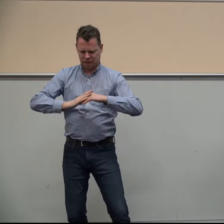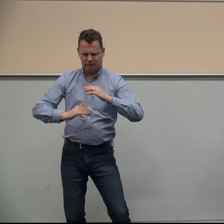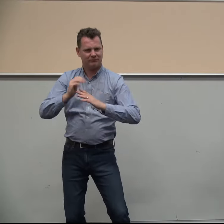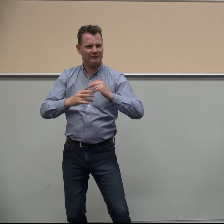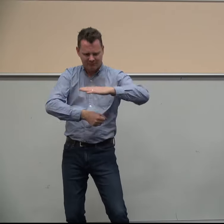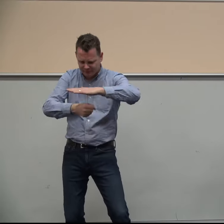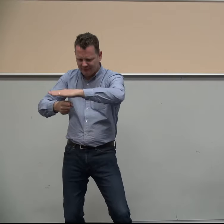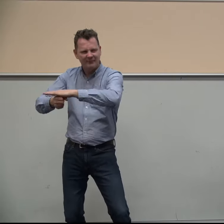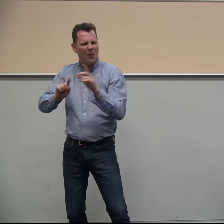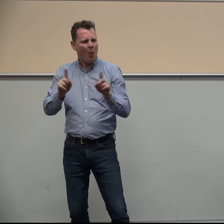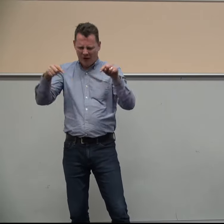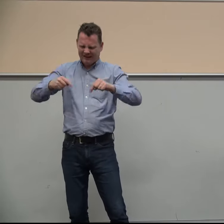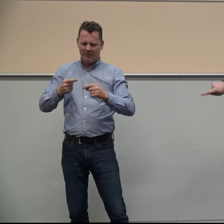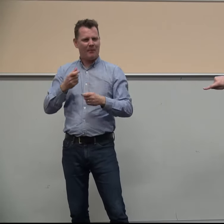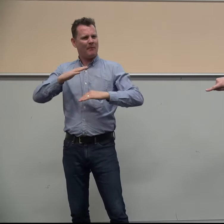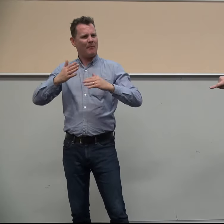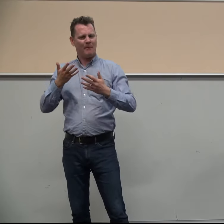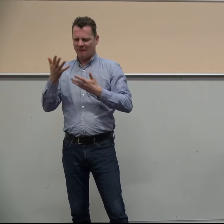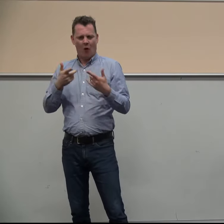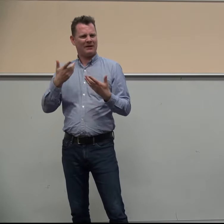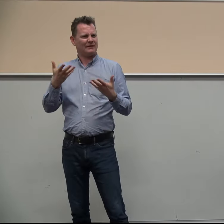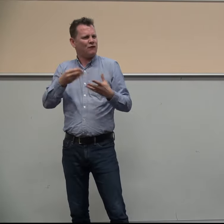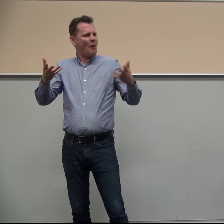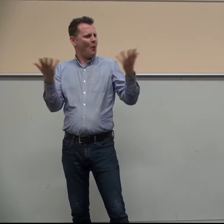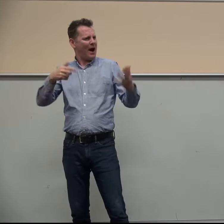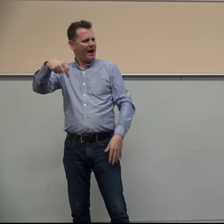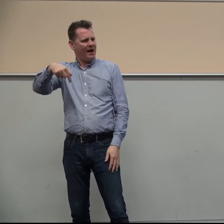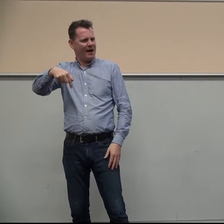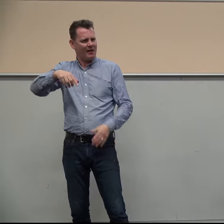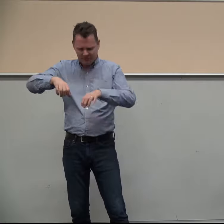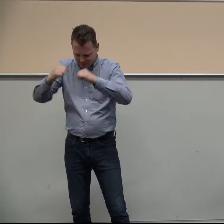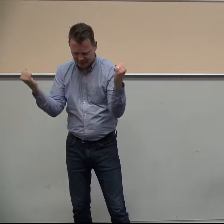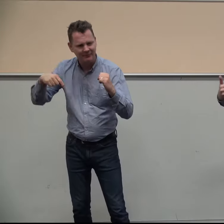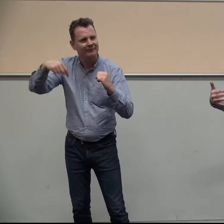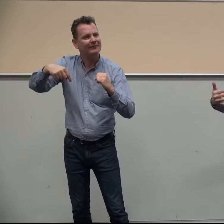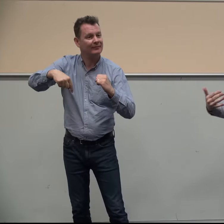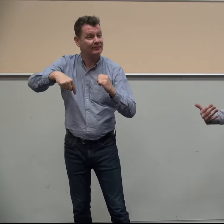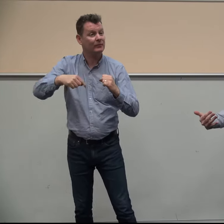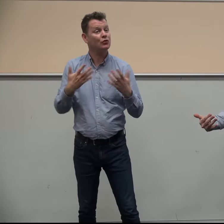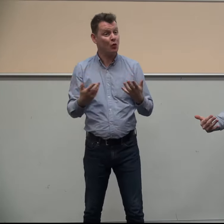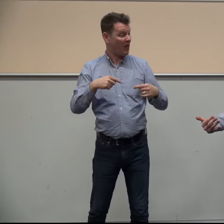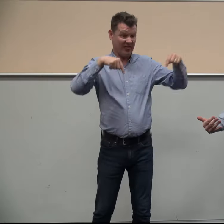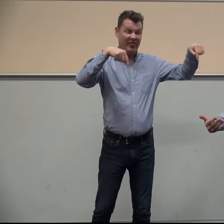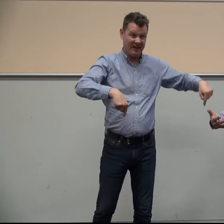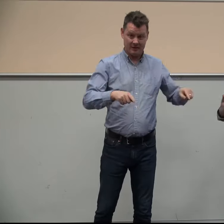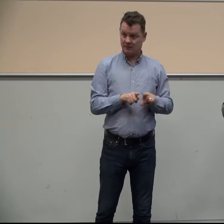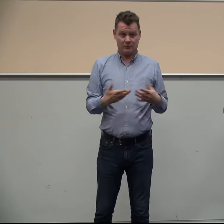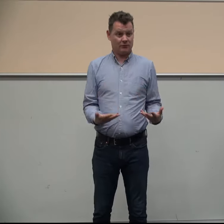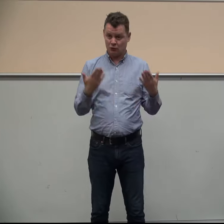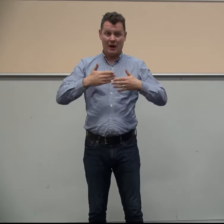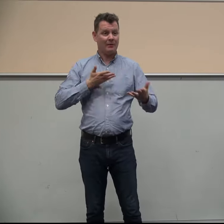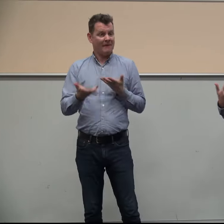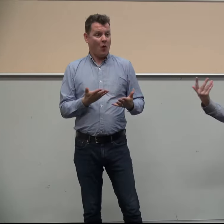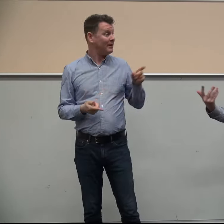performance. And I'm going to use what we're doing to demonstrate that because this is a performance.